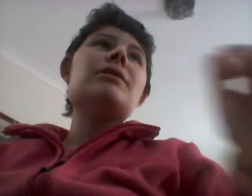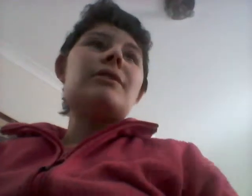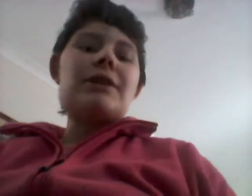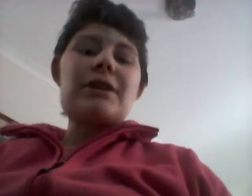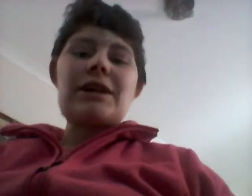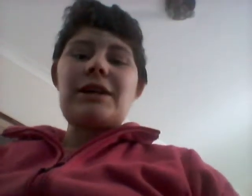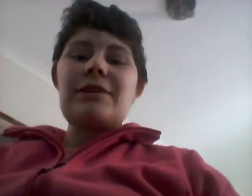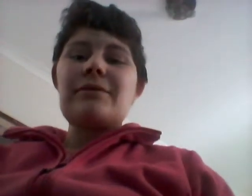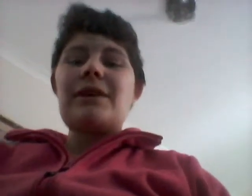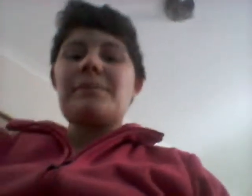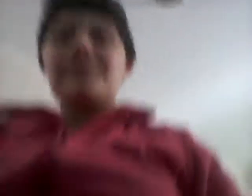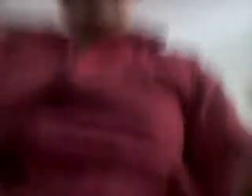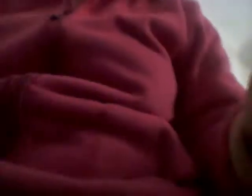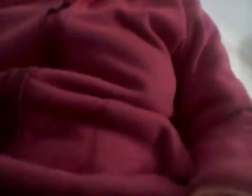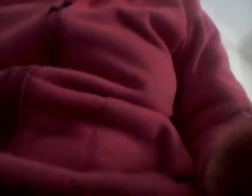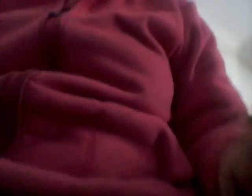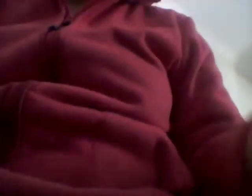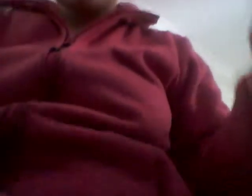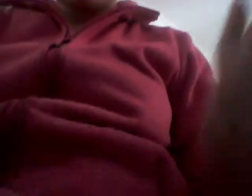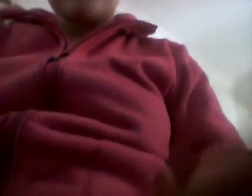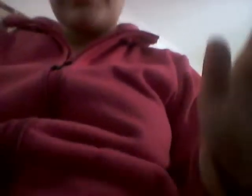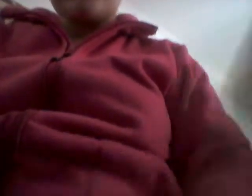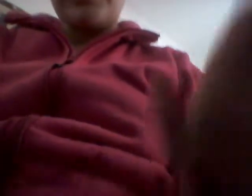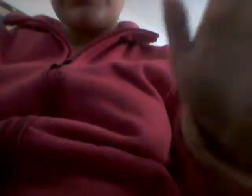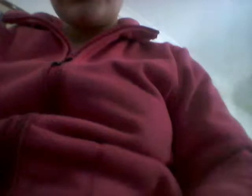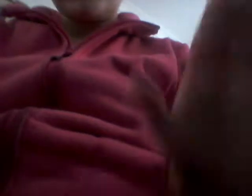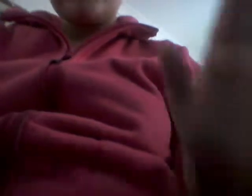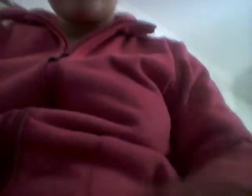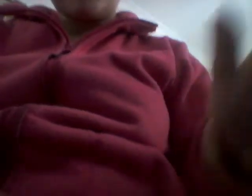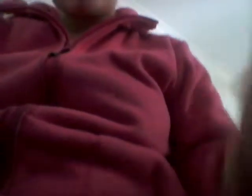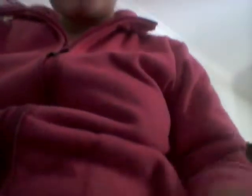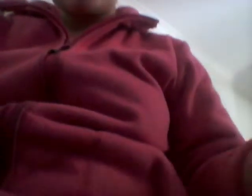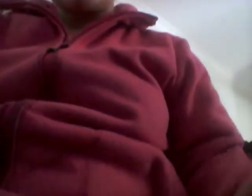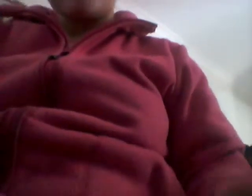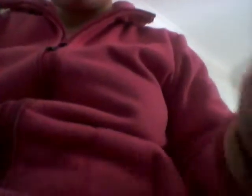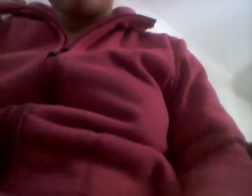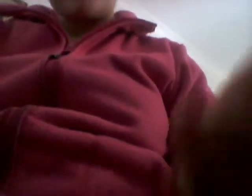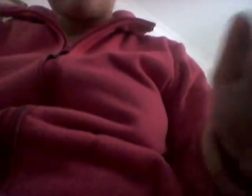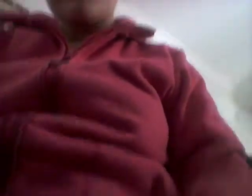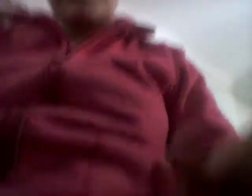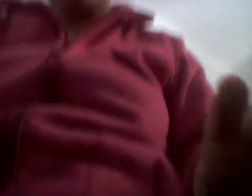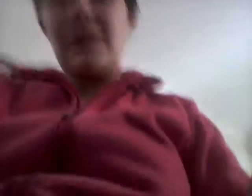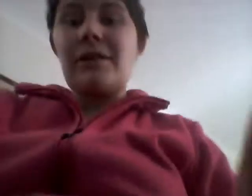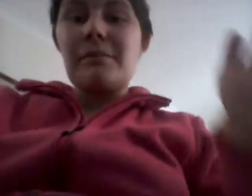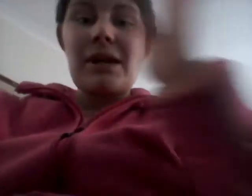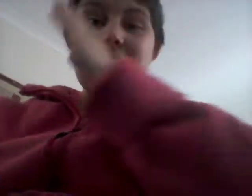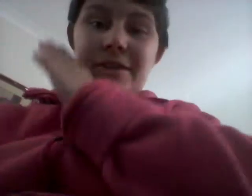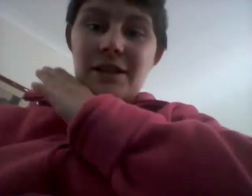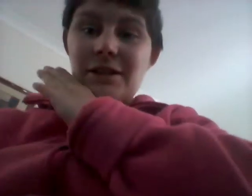E and a rap, rap there. Here, out there, a rock. Everywhere, a rap, rap. Oh,